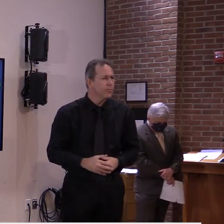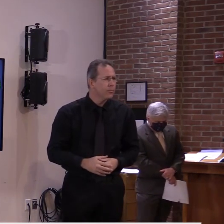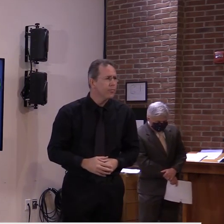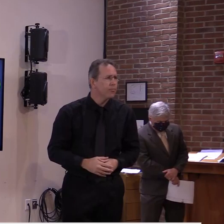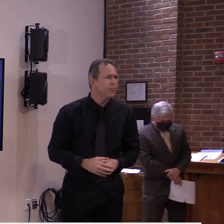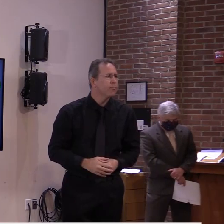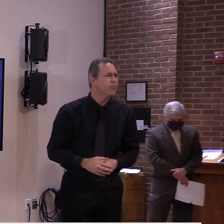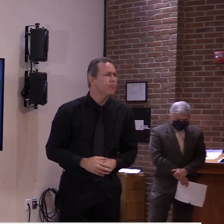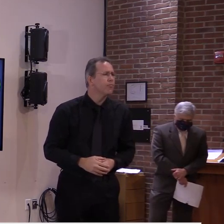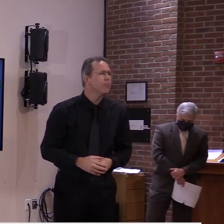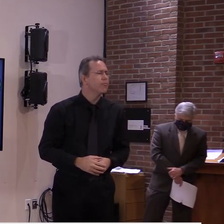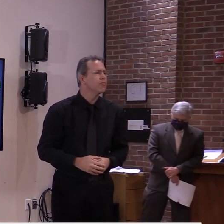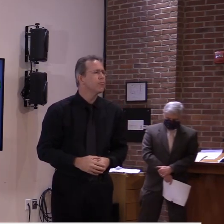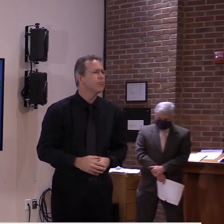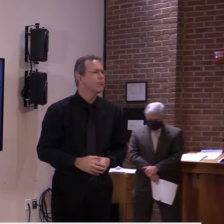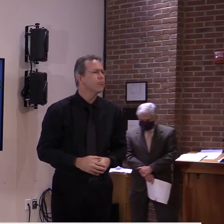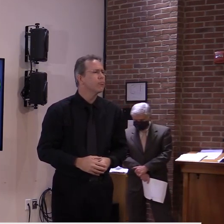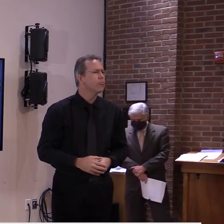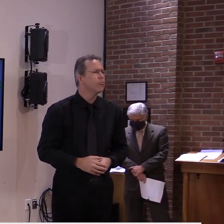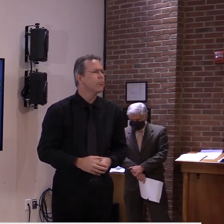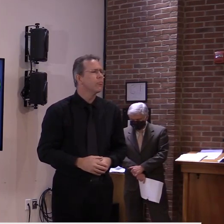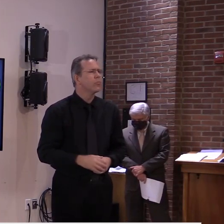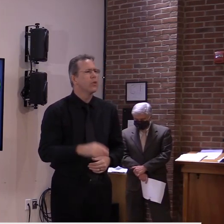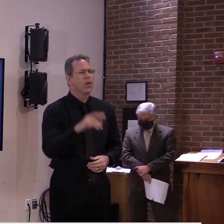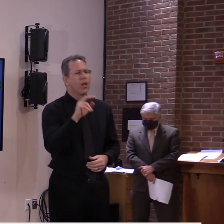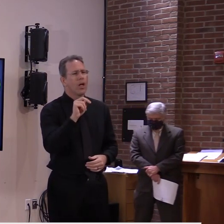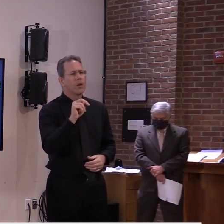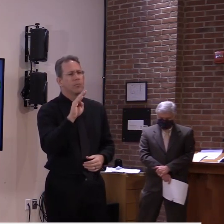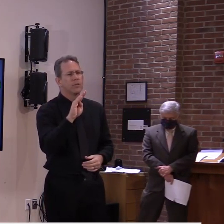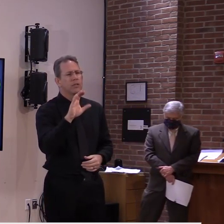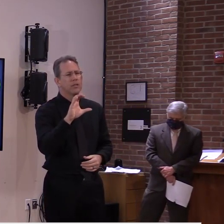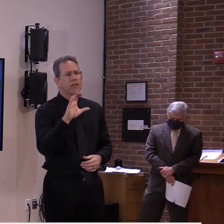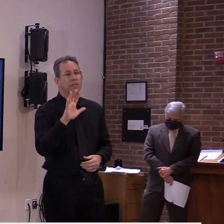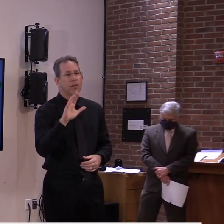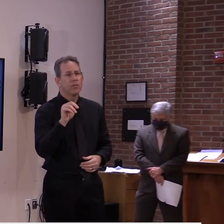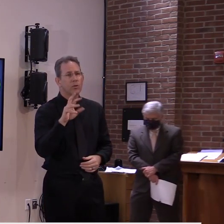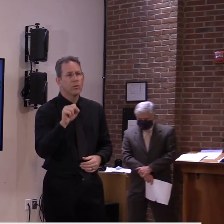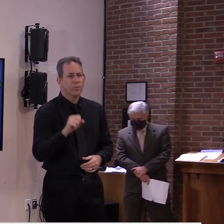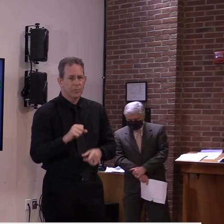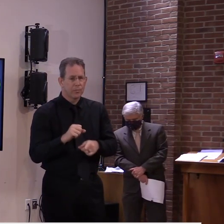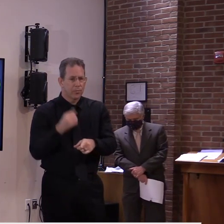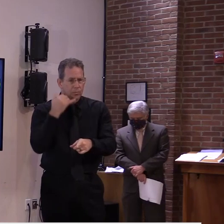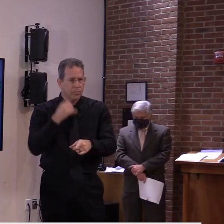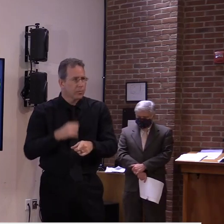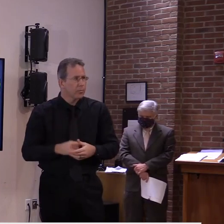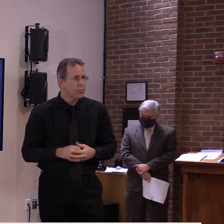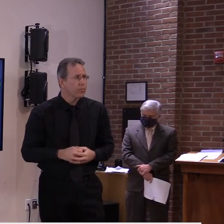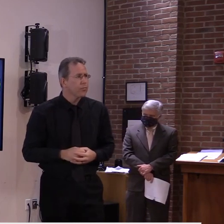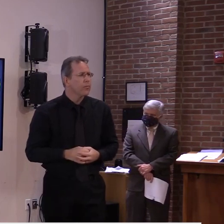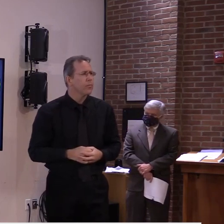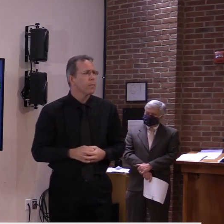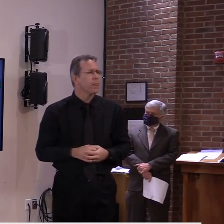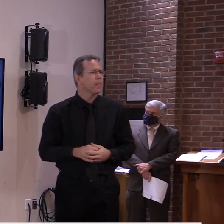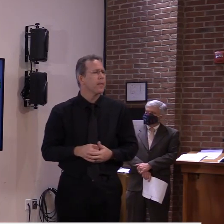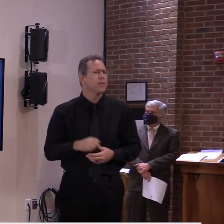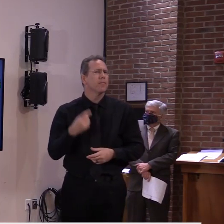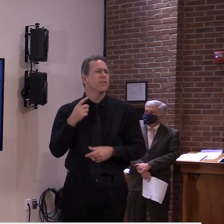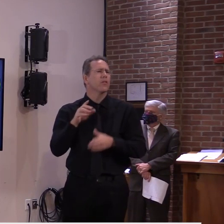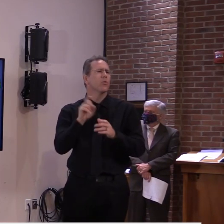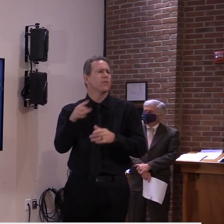Yeah, good morning. I'm wondering if Dr. Levine could sort of help us understand what Burlington reported